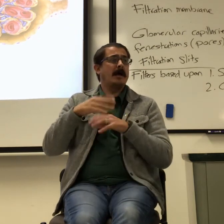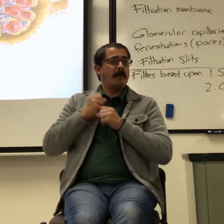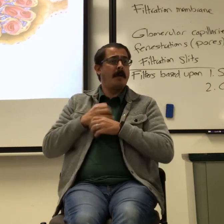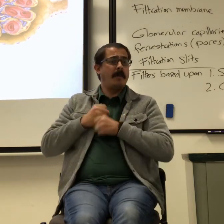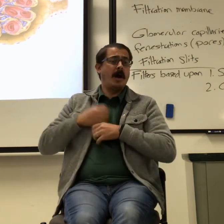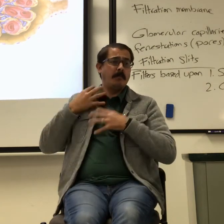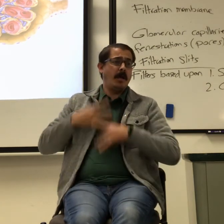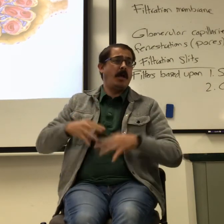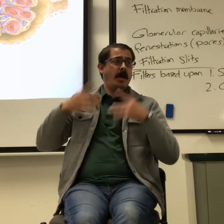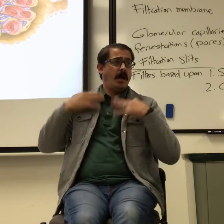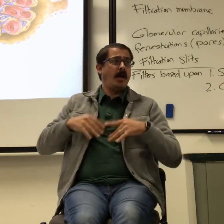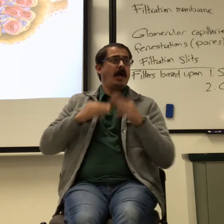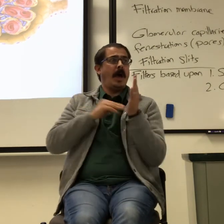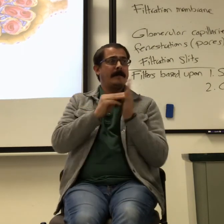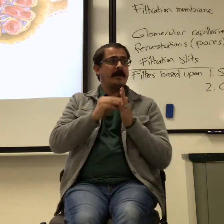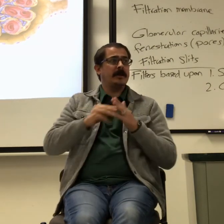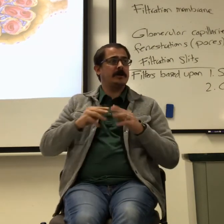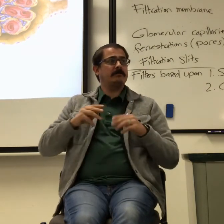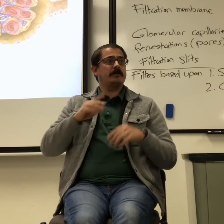million glomeruli in each kidney.